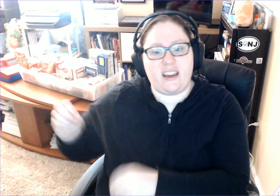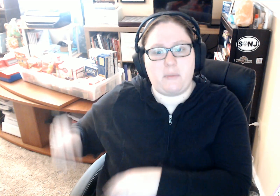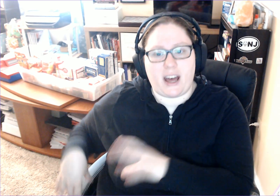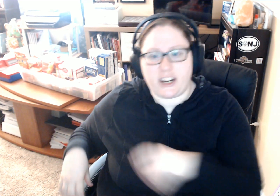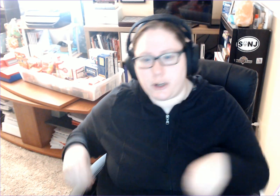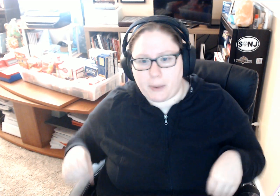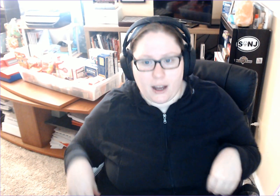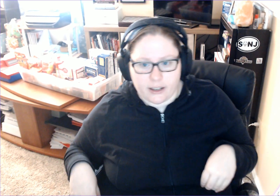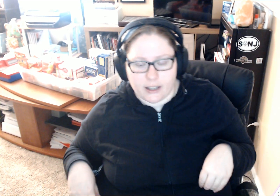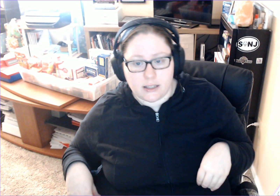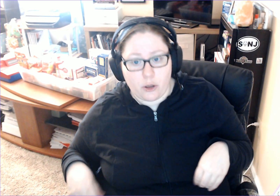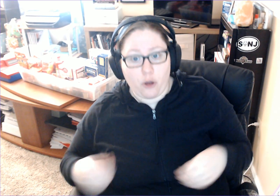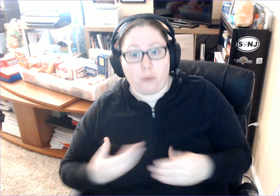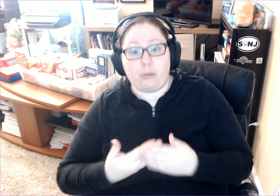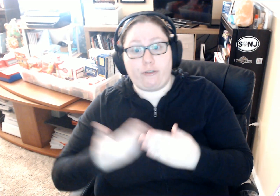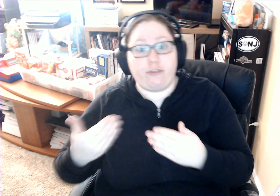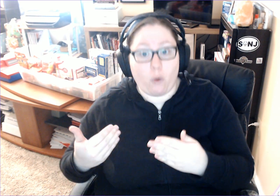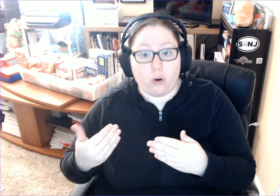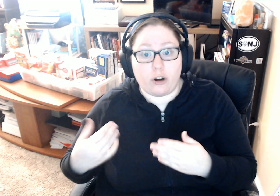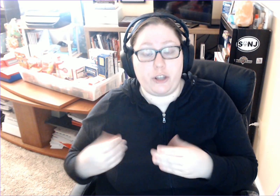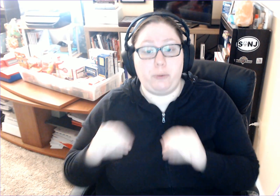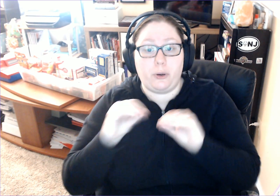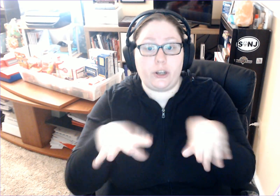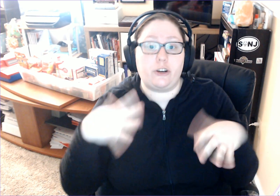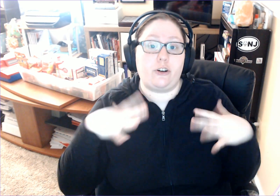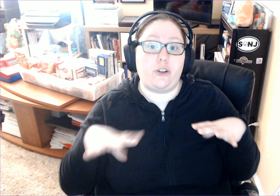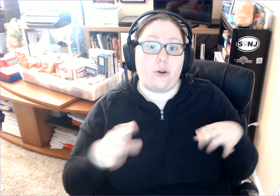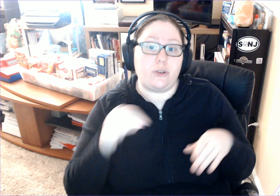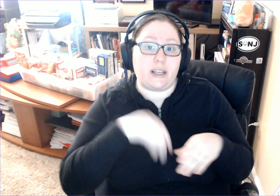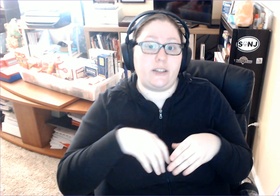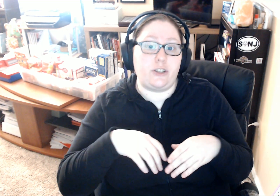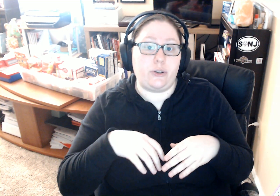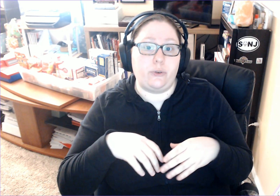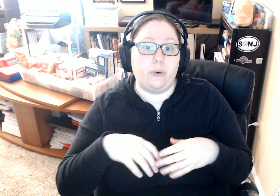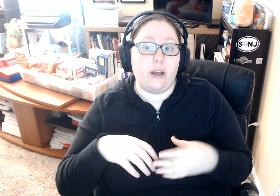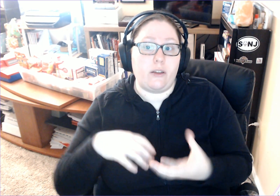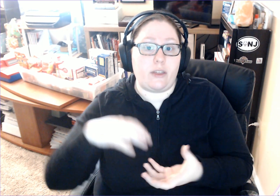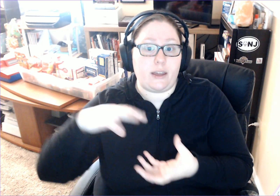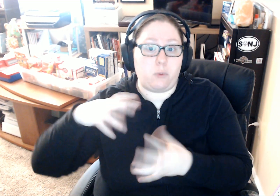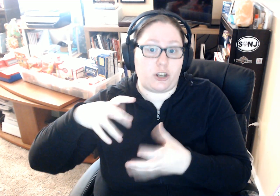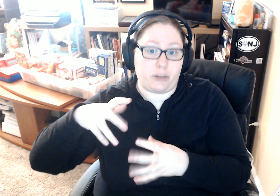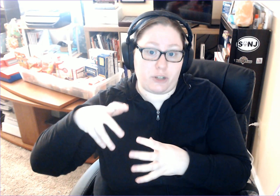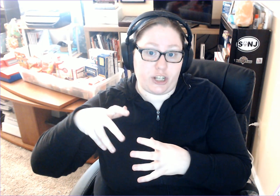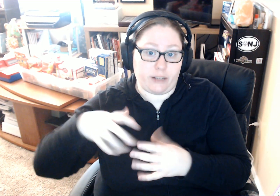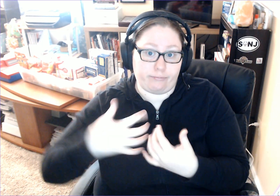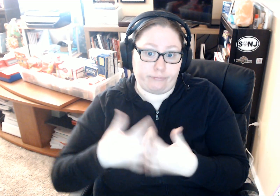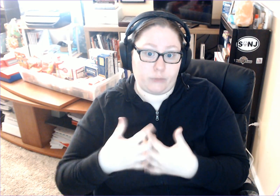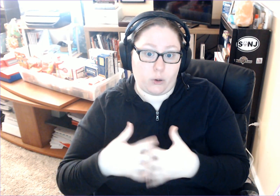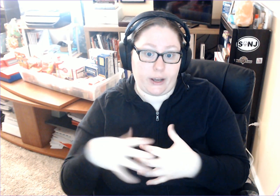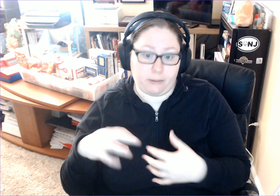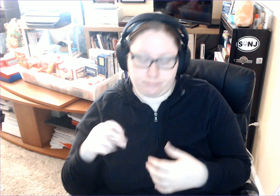your pockets before you put your clothes into the washing machine. Okay?